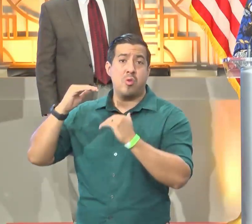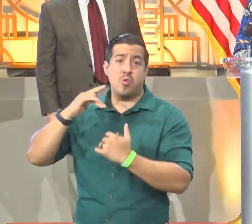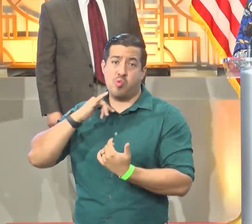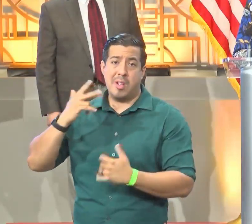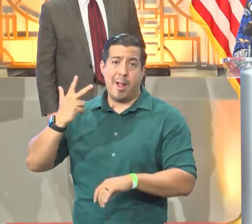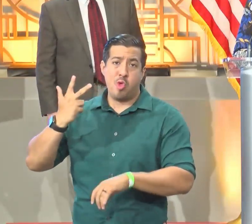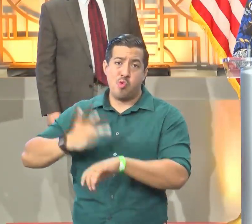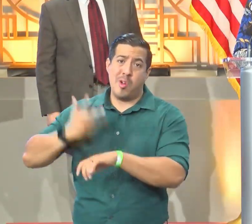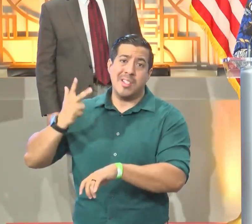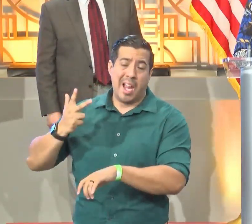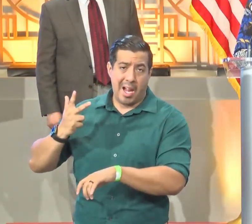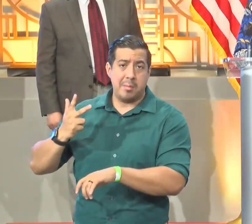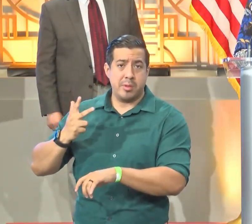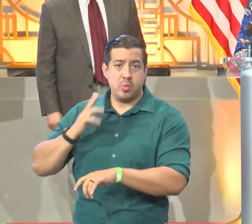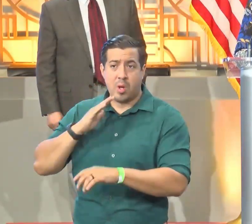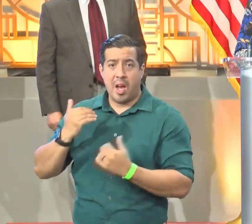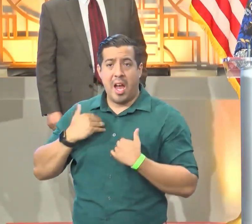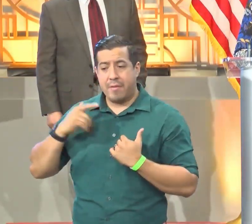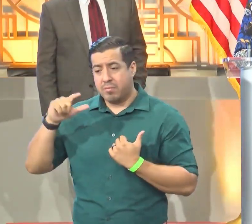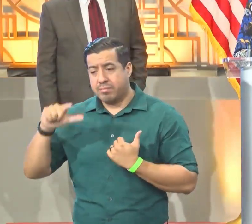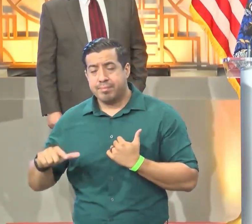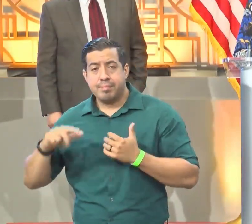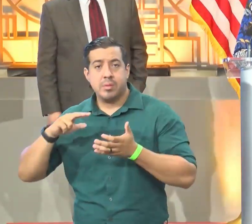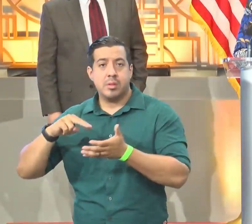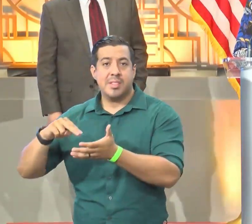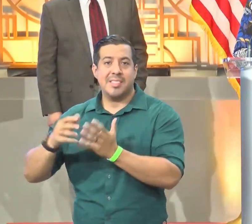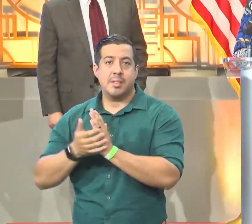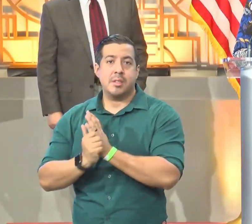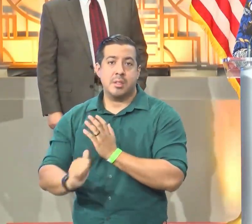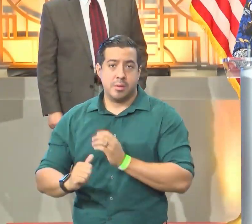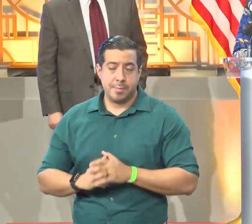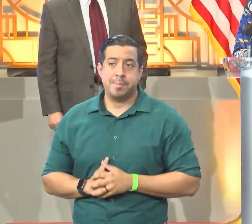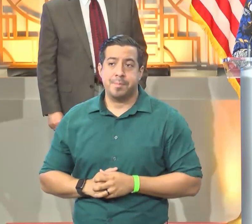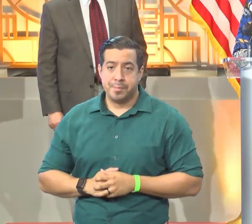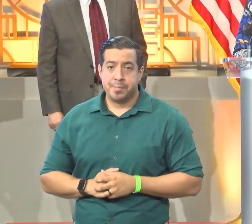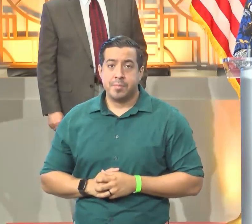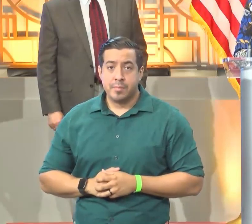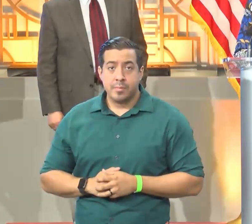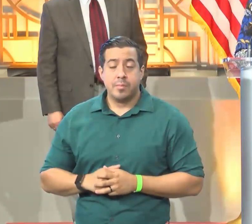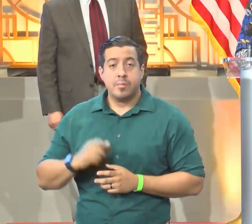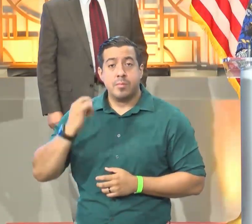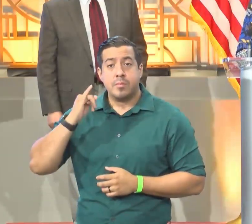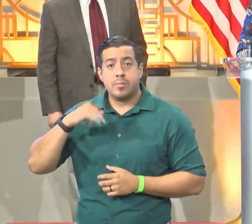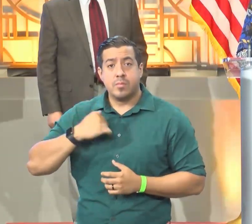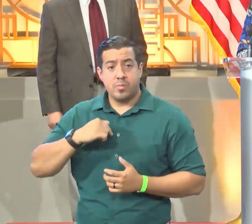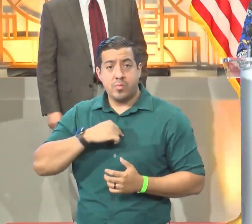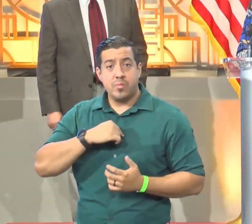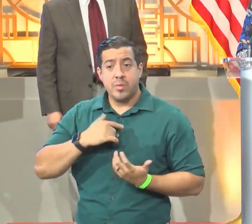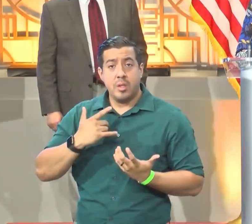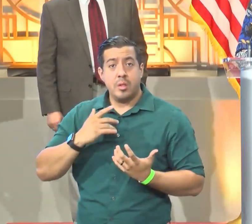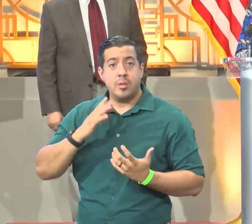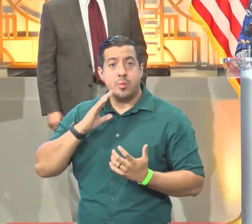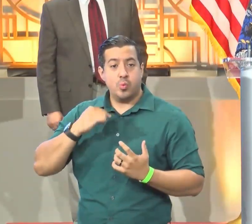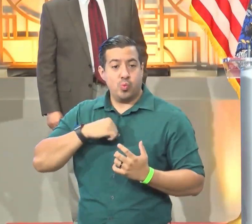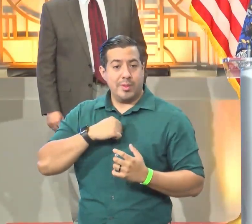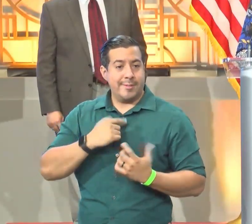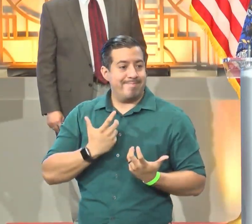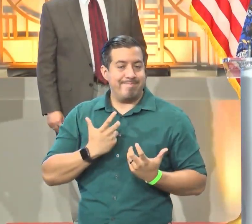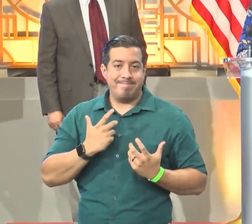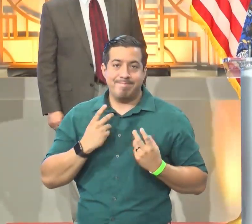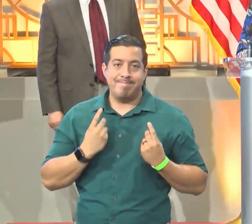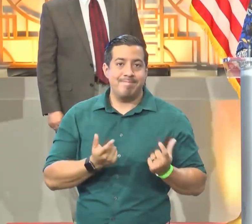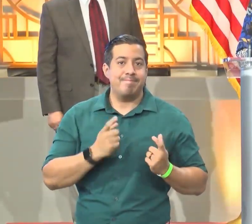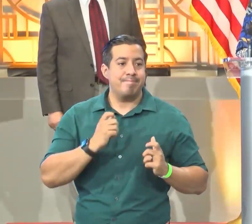more likely to have low literacy skills. This reality makes our call to action even